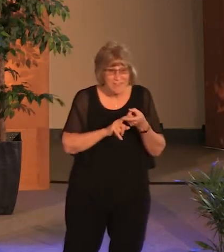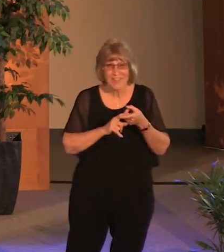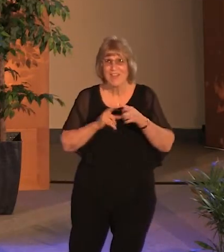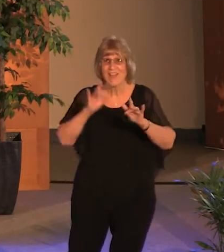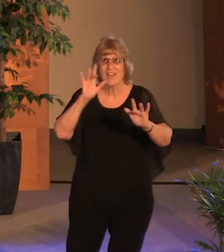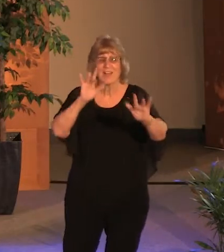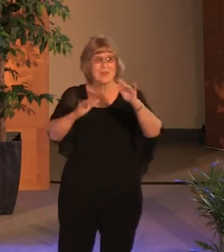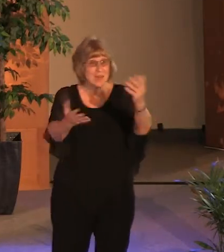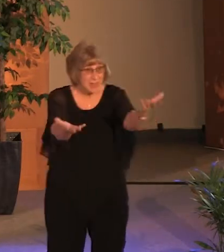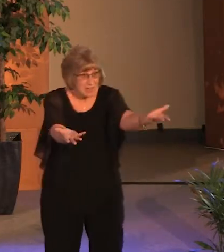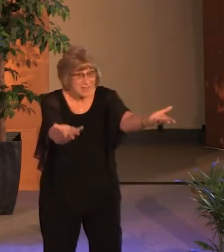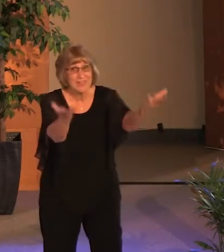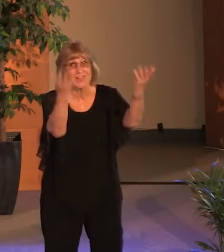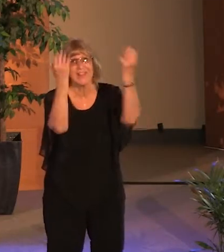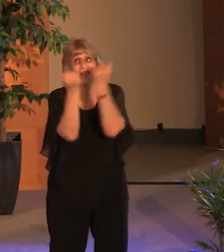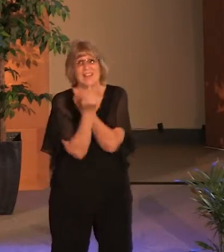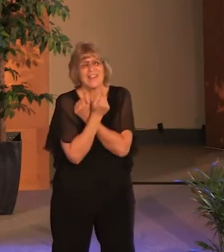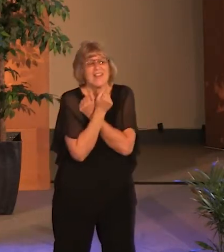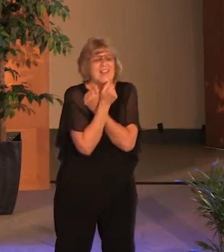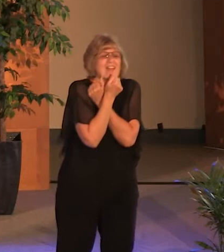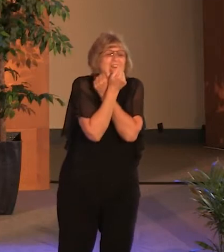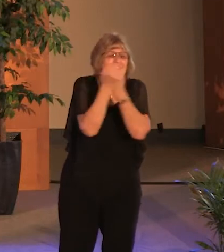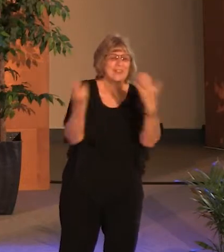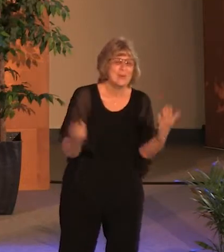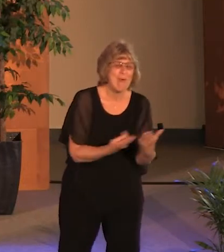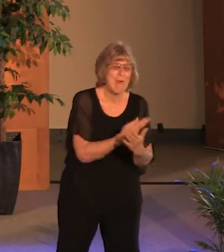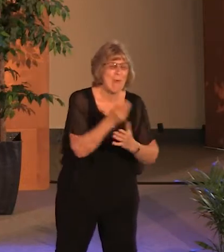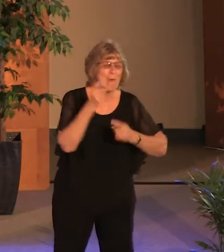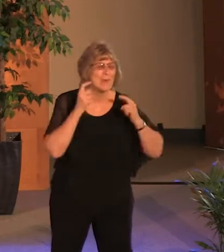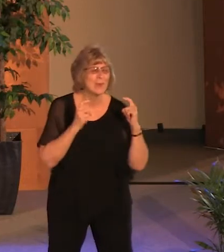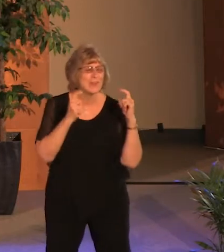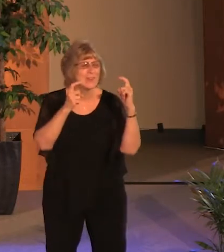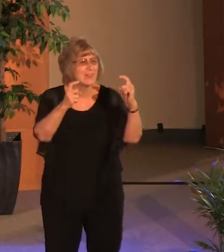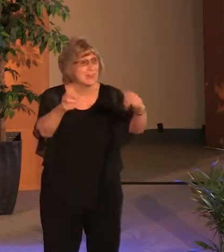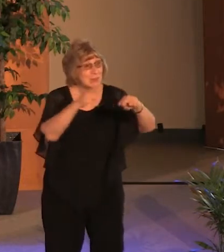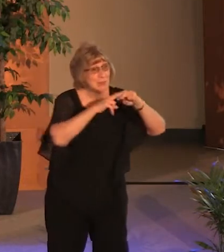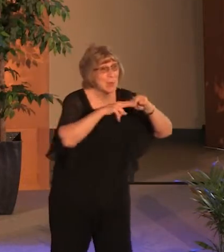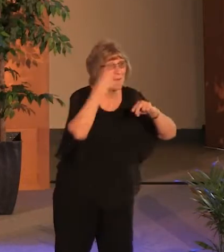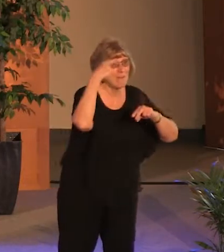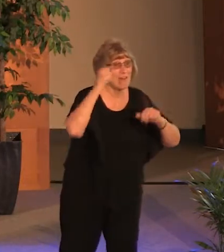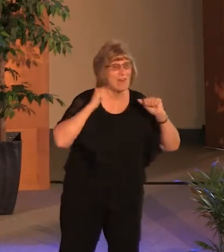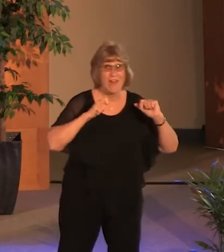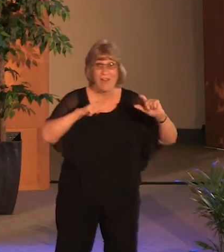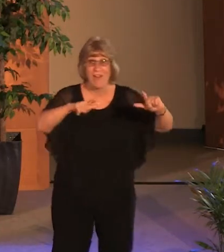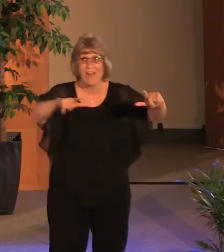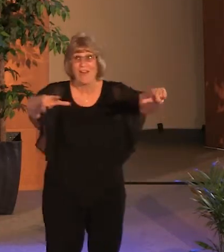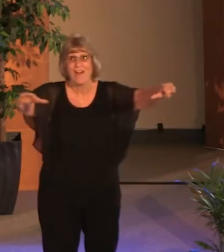giving love is holy. The train is for all and not